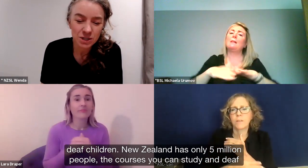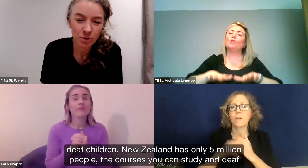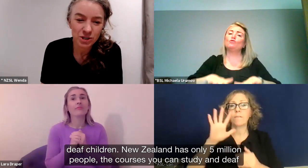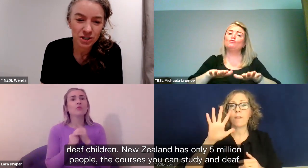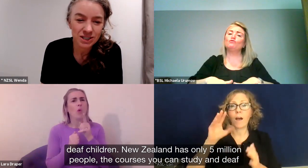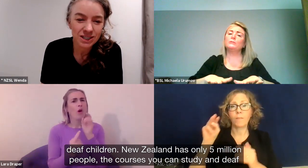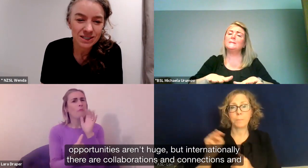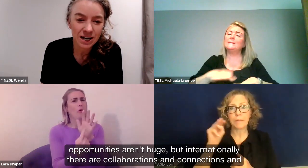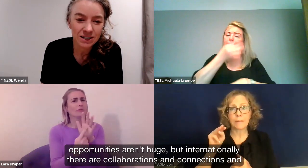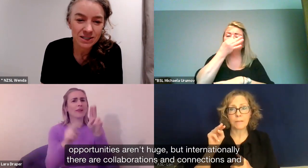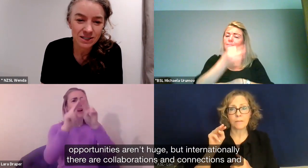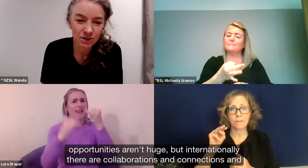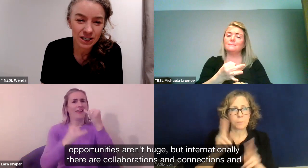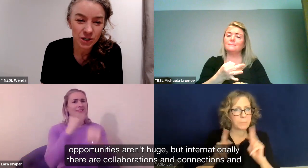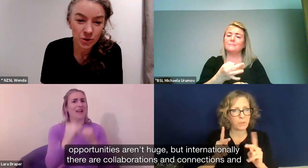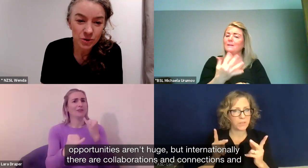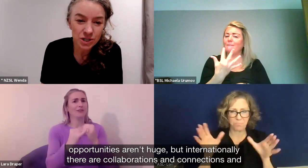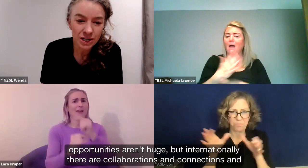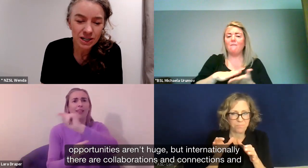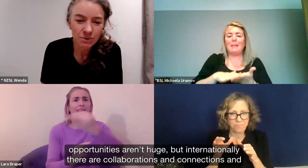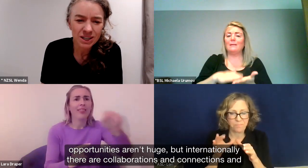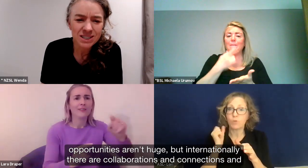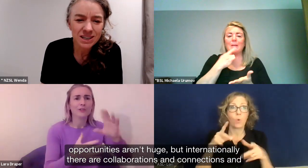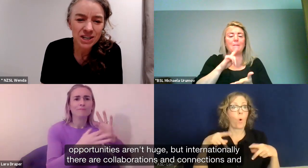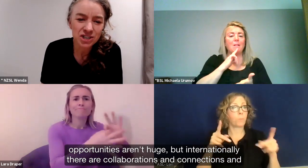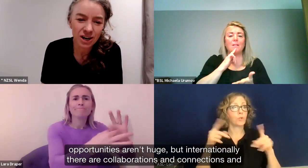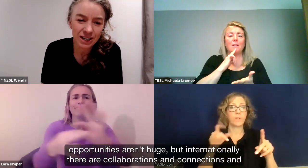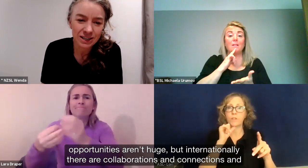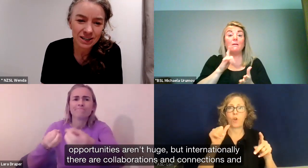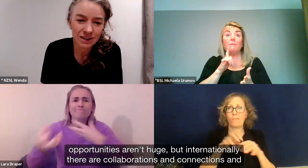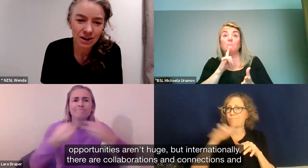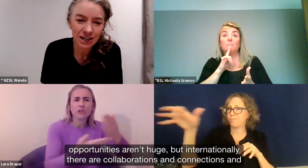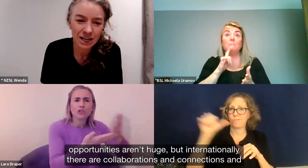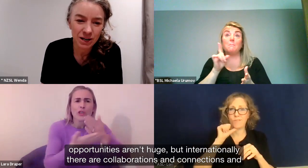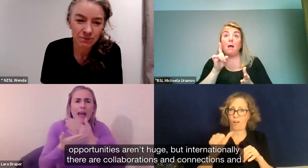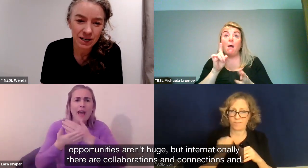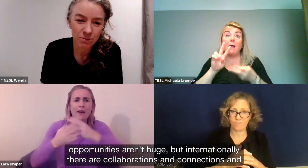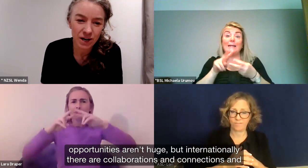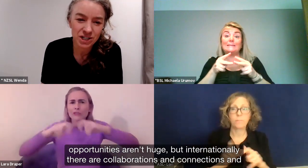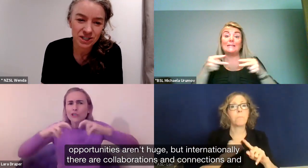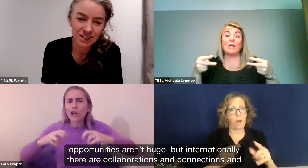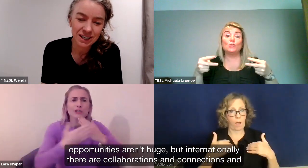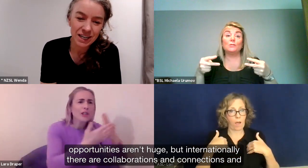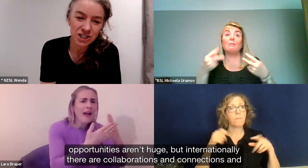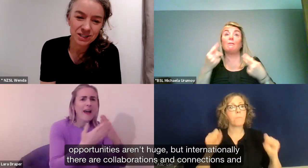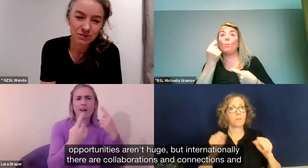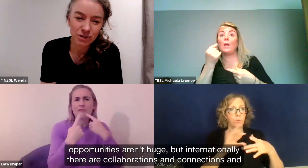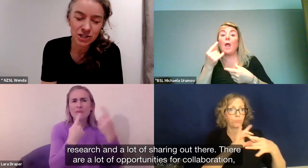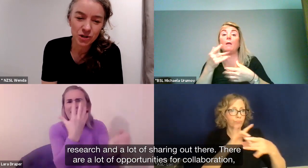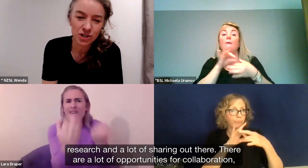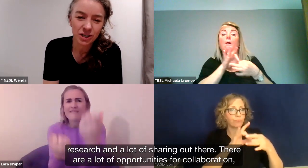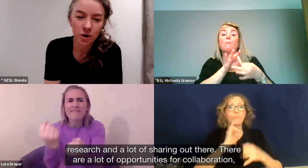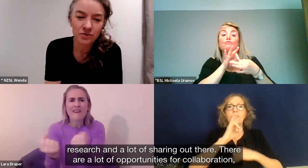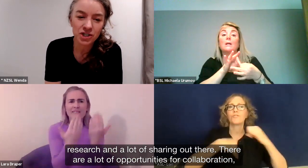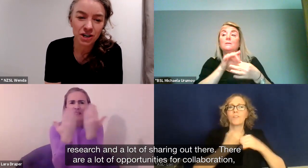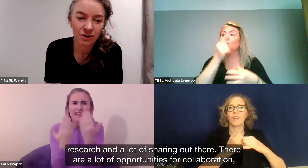the deaf leadership opportunities aren't necessarily huge. But internationally, there are collaborations and connections and